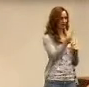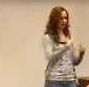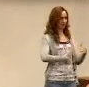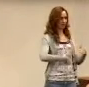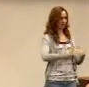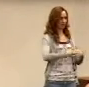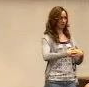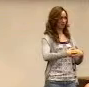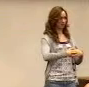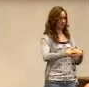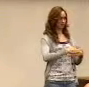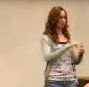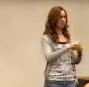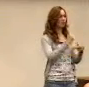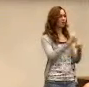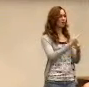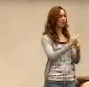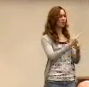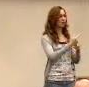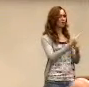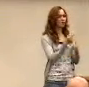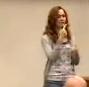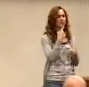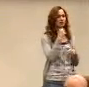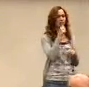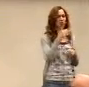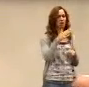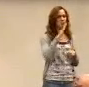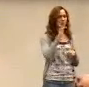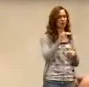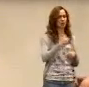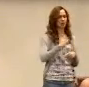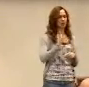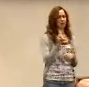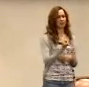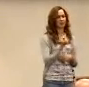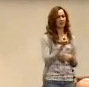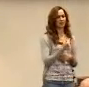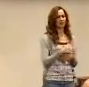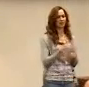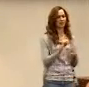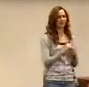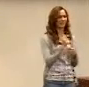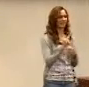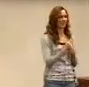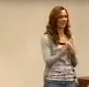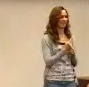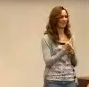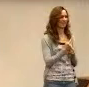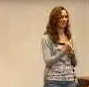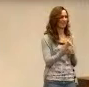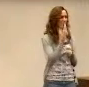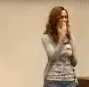5 pregnancies? Is that right? Well, yeah. Is that right,